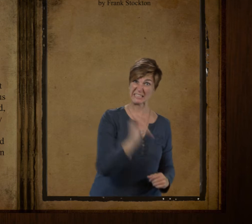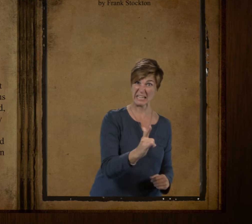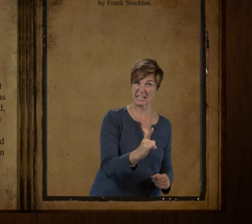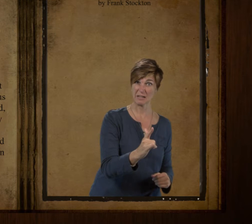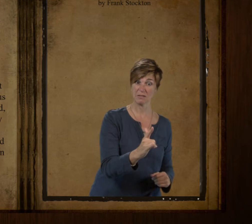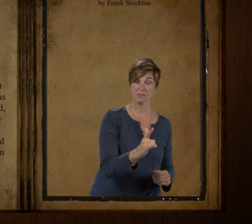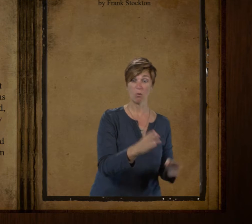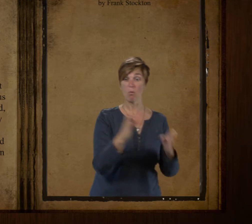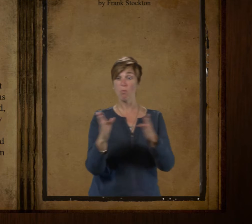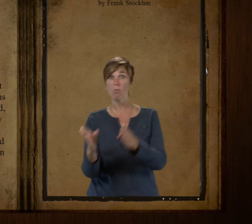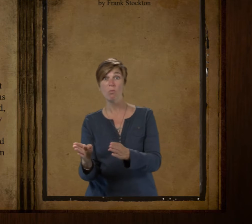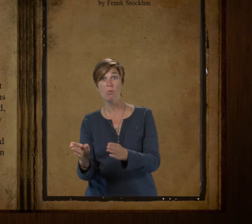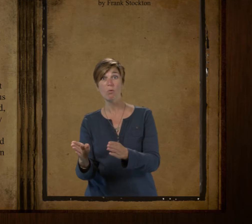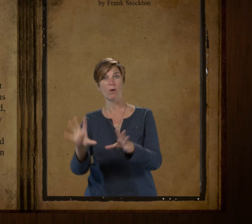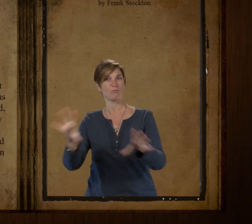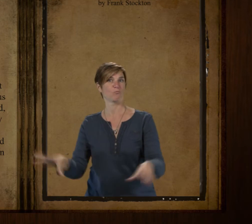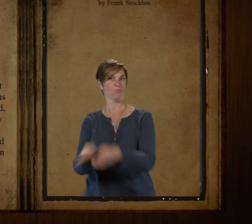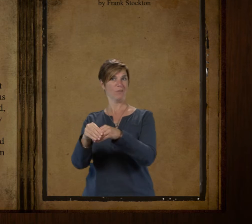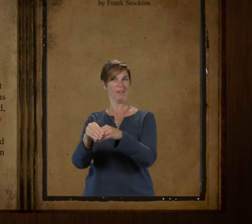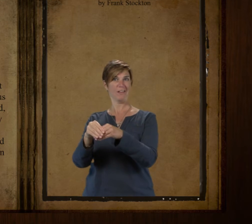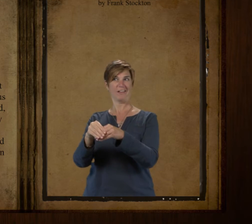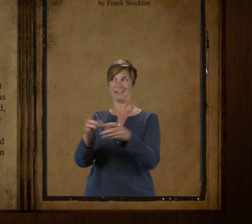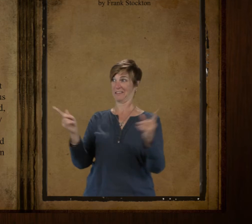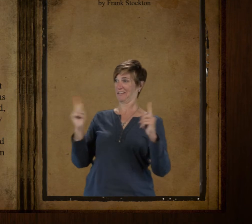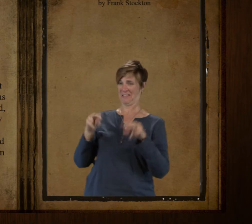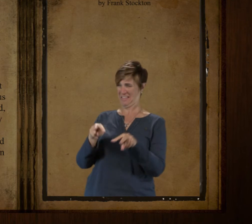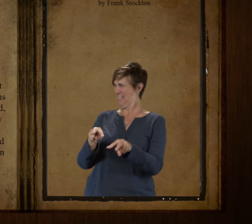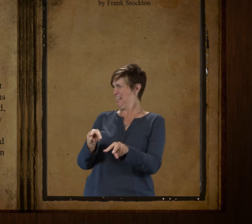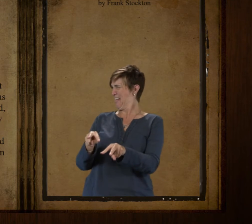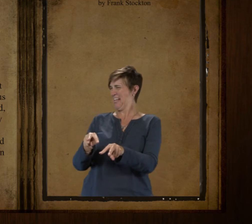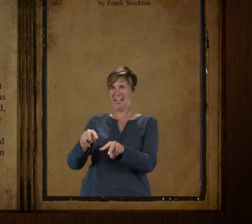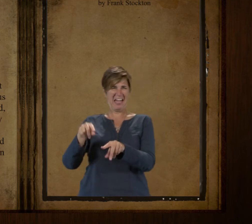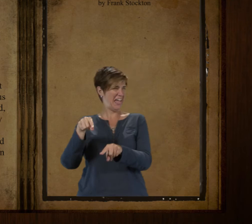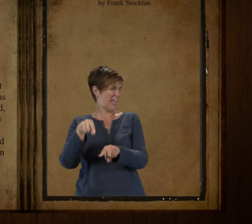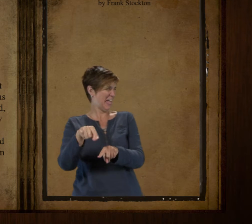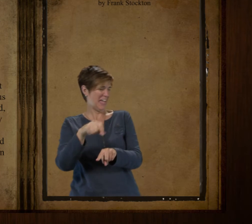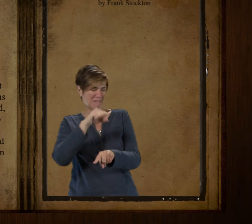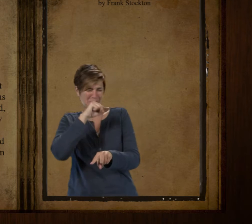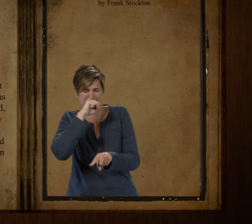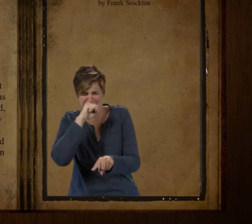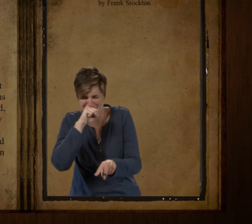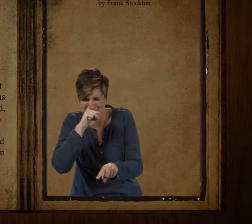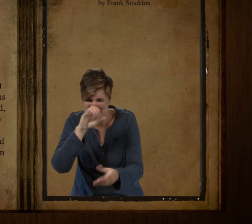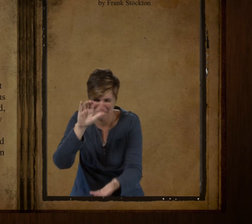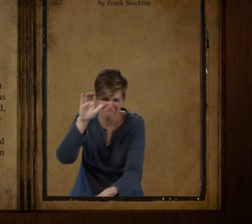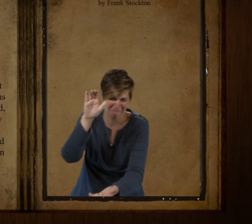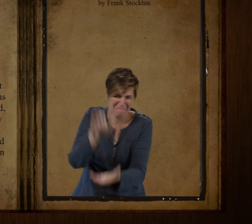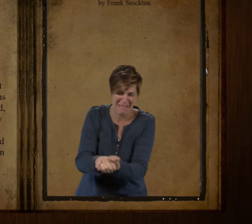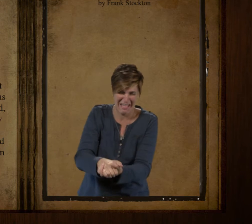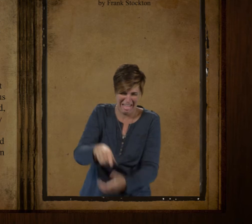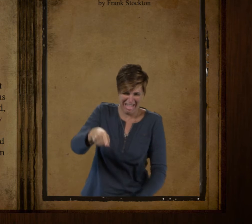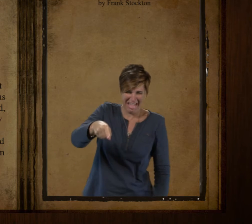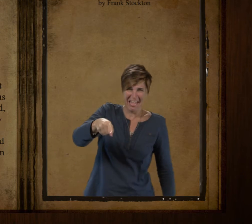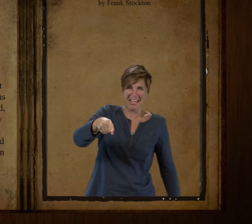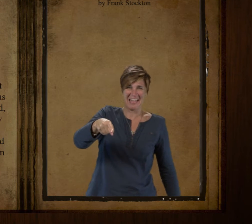element of uncertainty lent an interest to the occasion which it could not otherwise have attained.